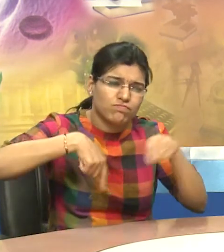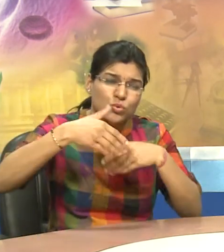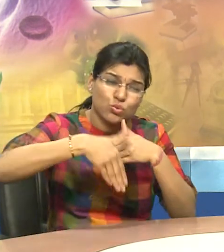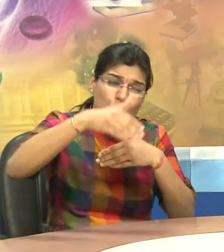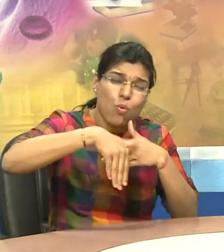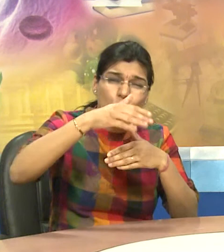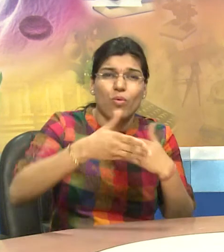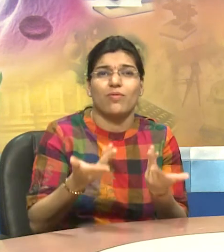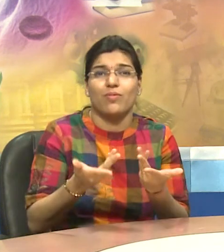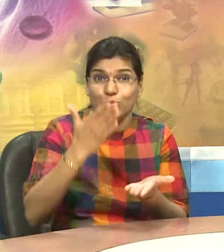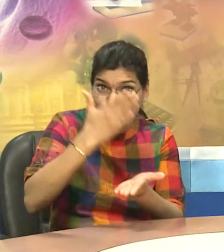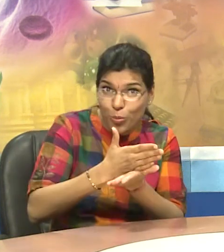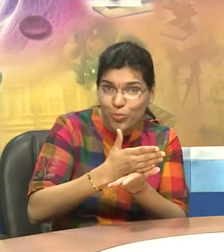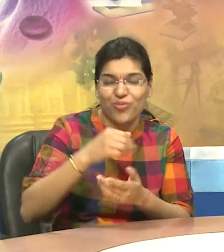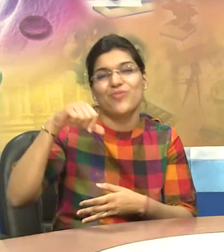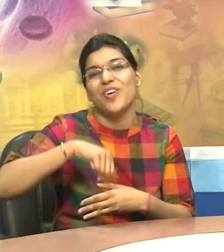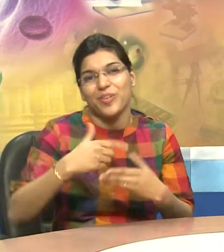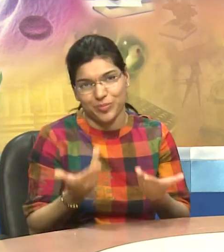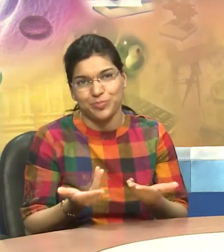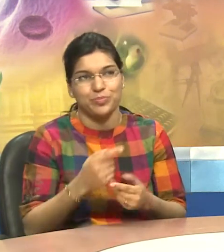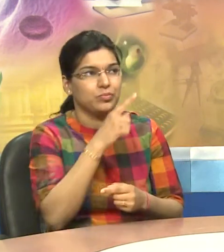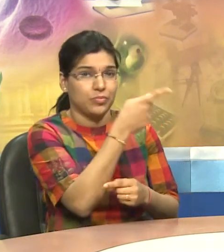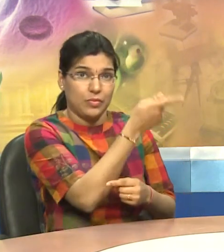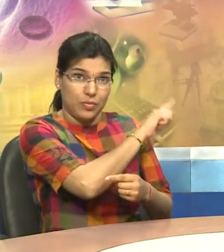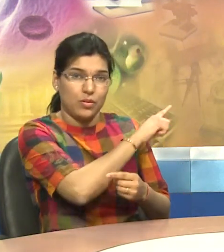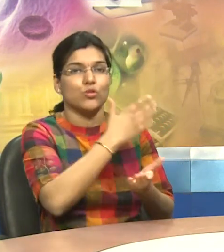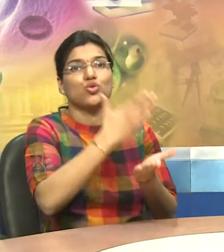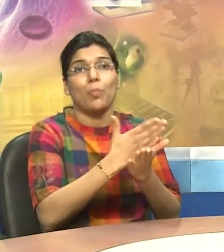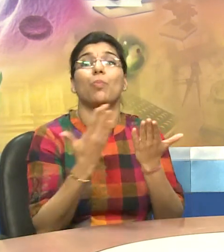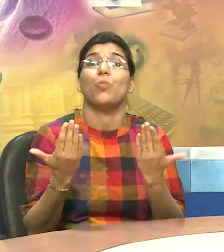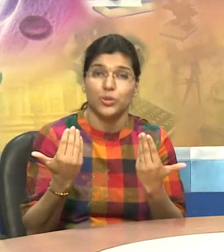traffic buses on a road. Can we stop it? No, we fail.